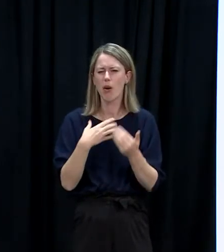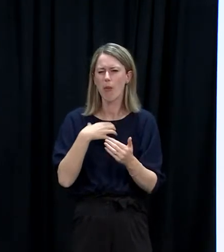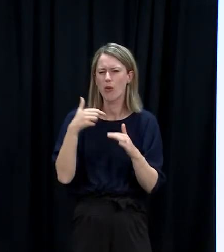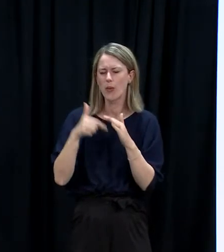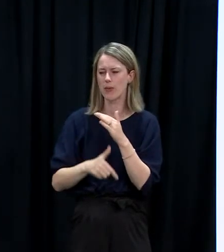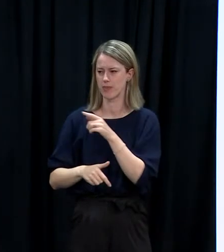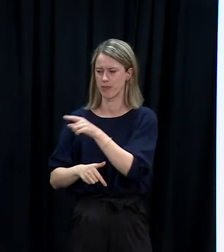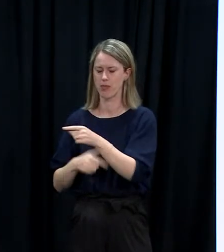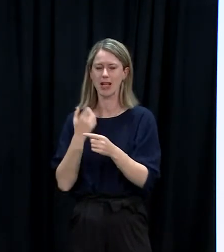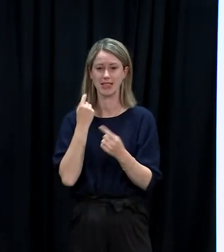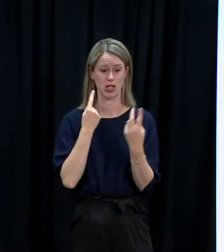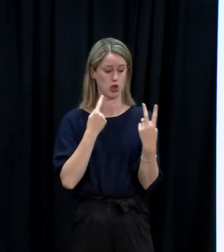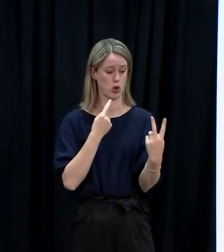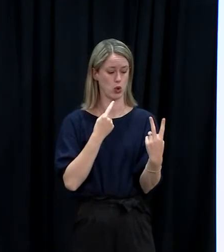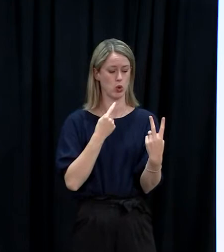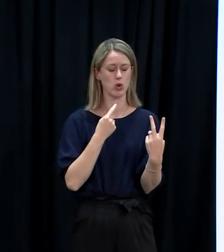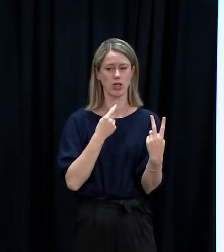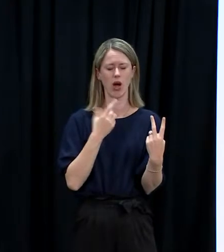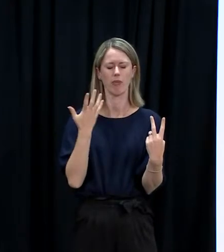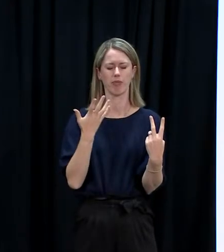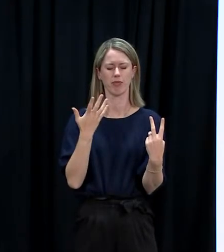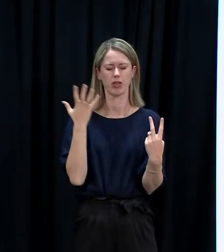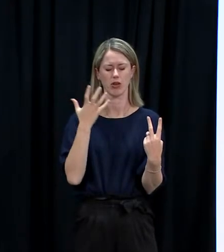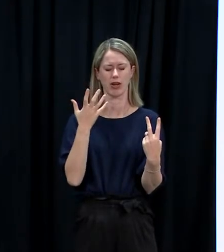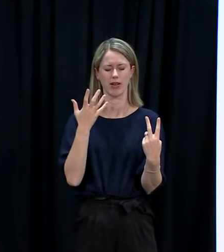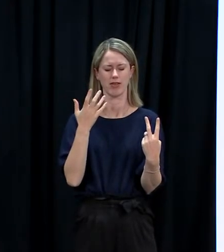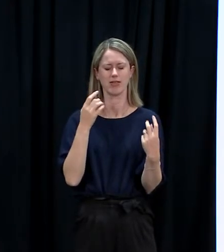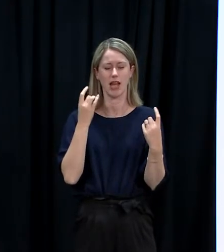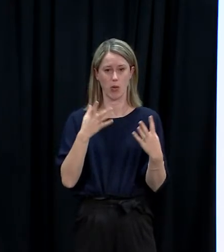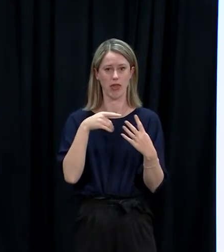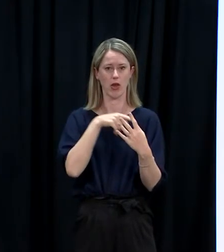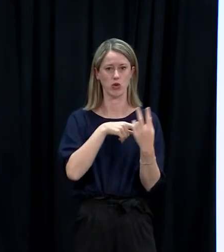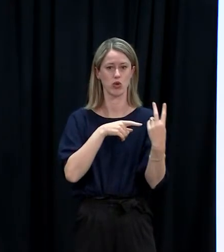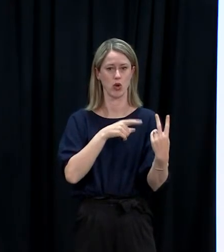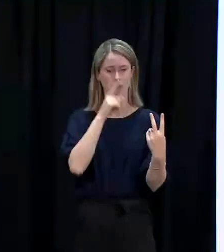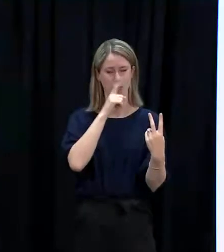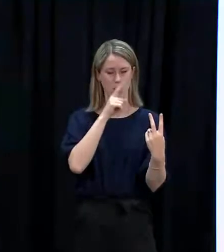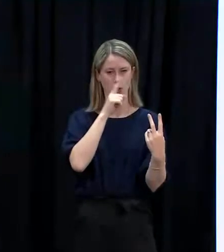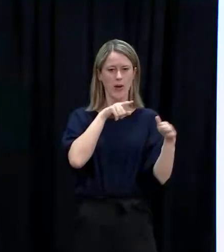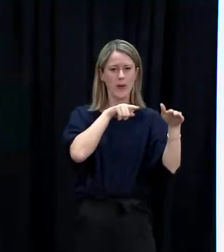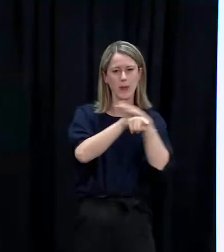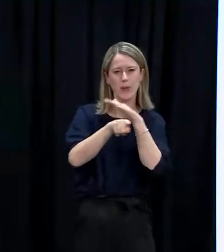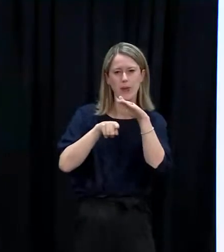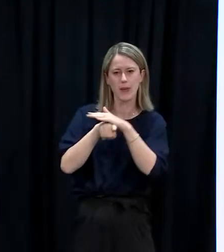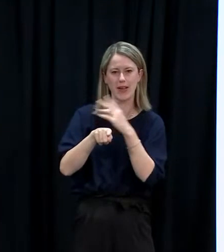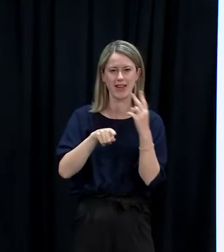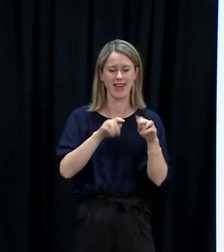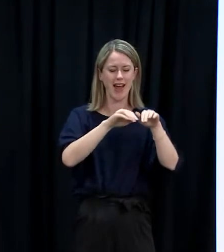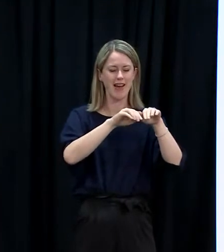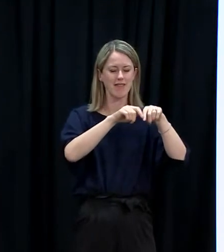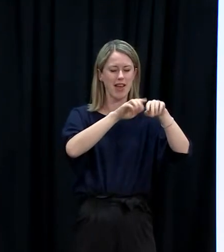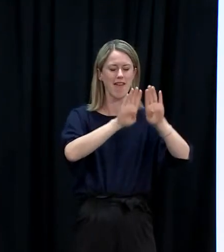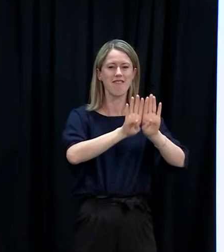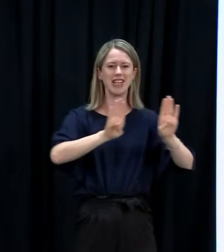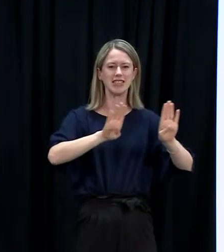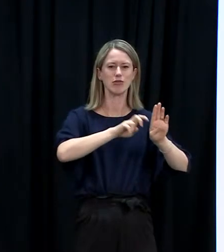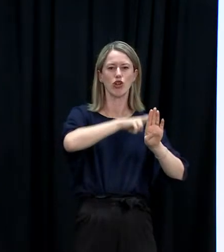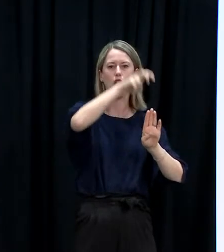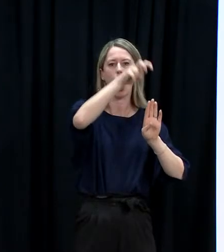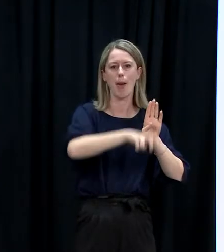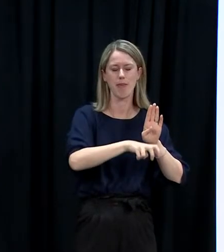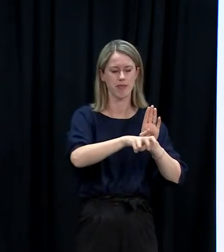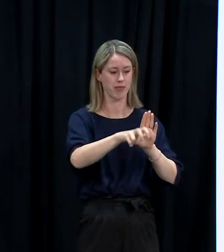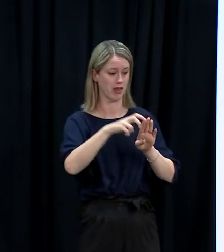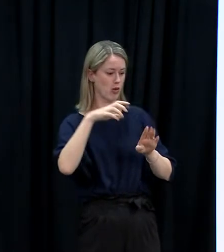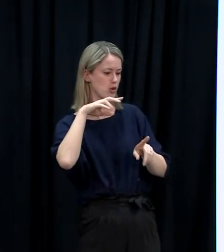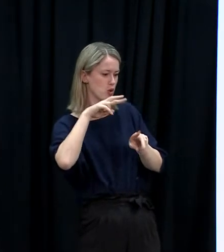understanding is that two of them, I'll work backwards if you like. My understanding is that two of the absconders scaled the fences. They were